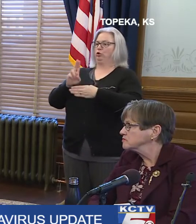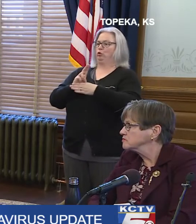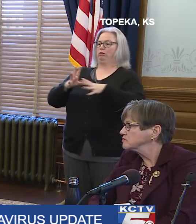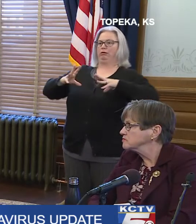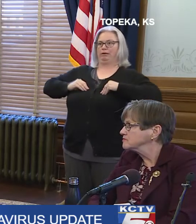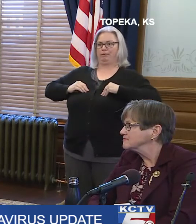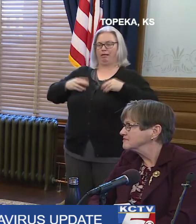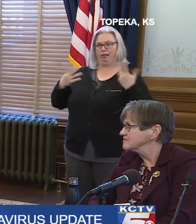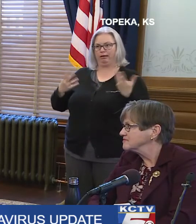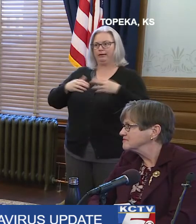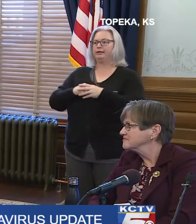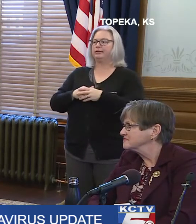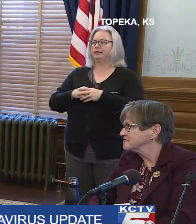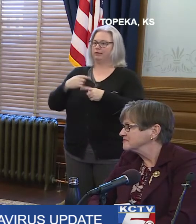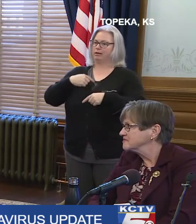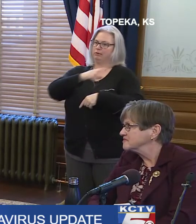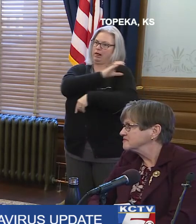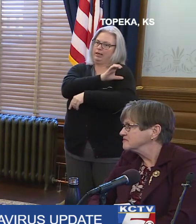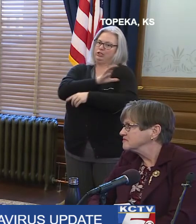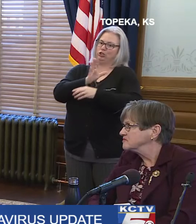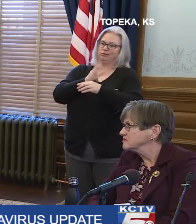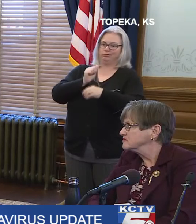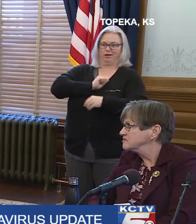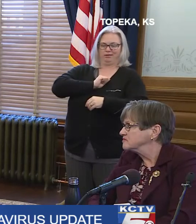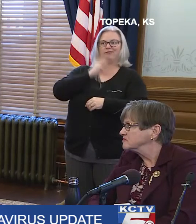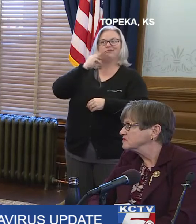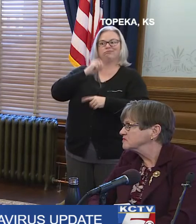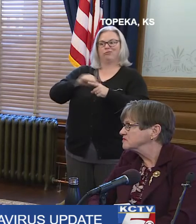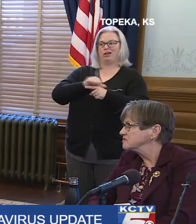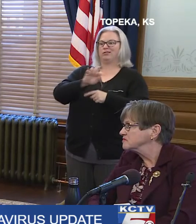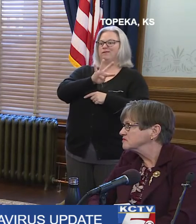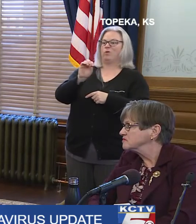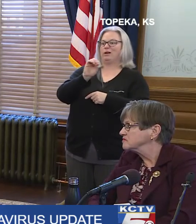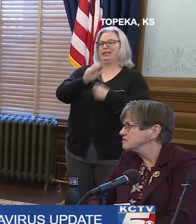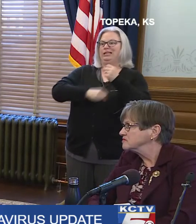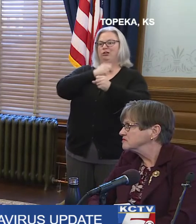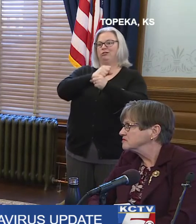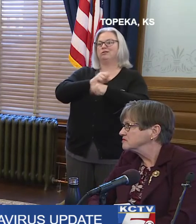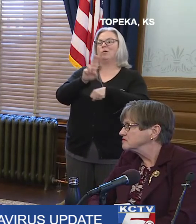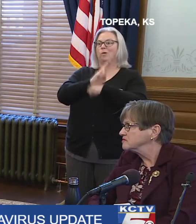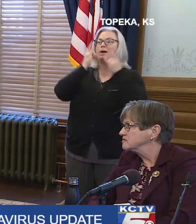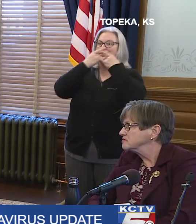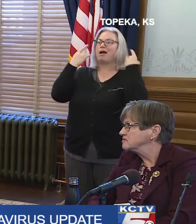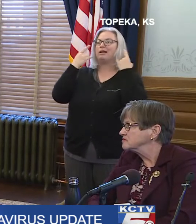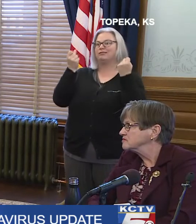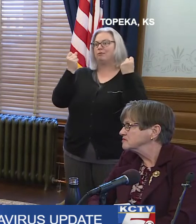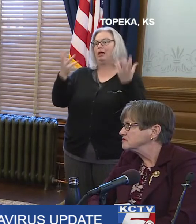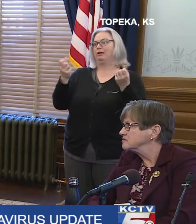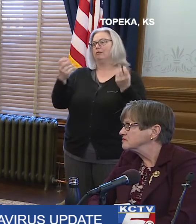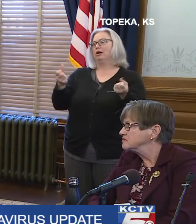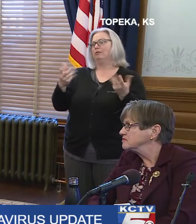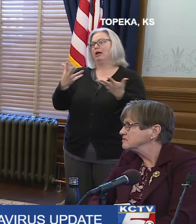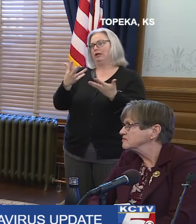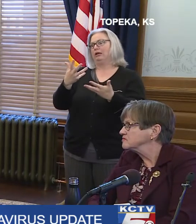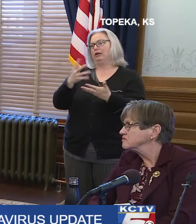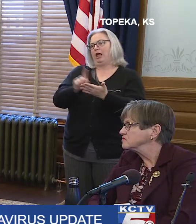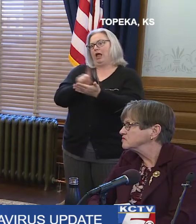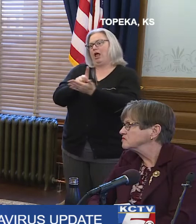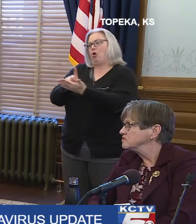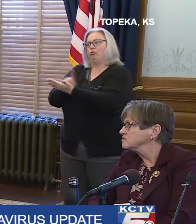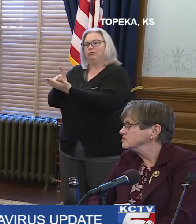Having been a clinician myself for over 40 years and worn masks for many hours, of